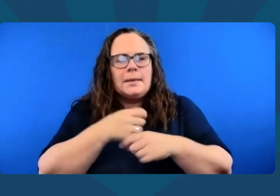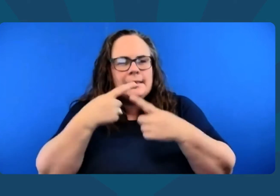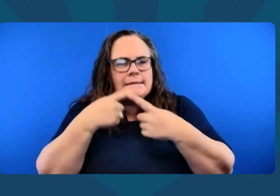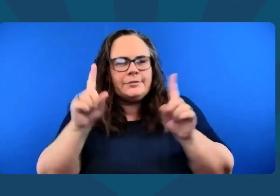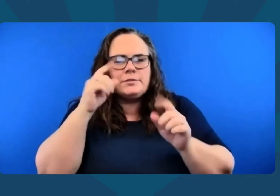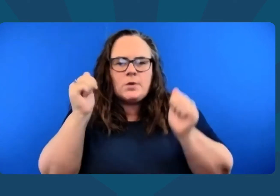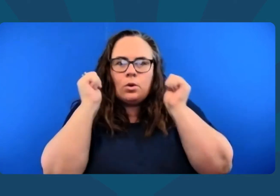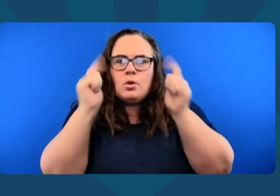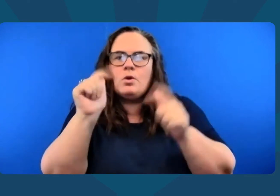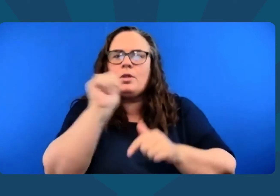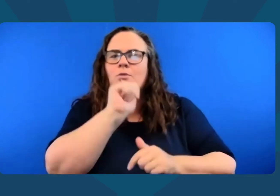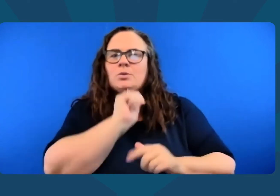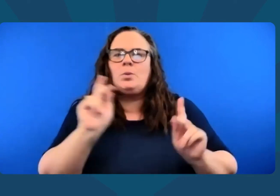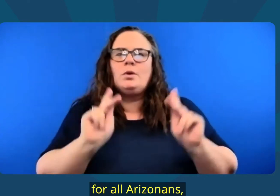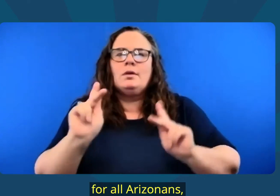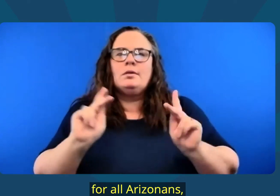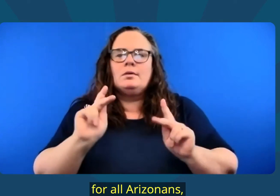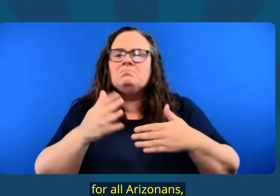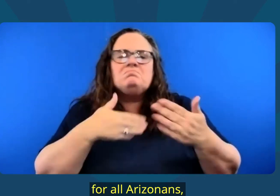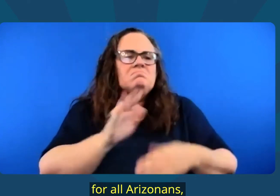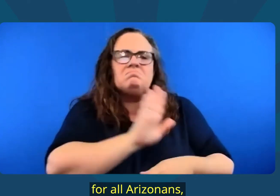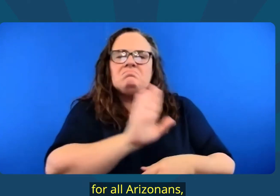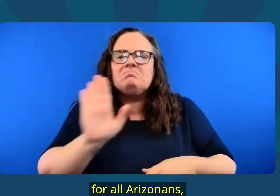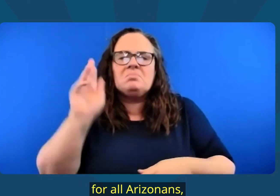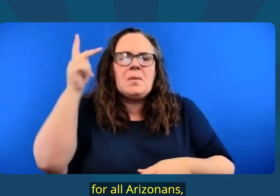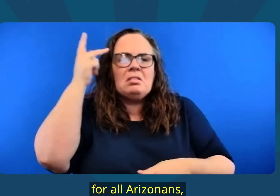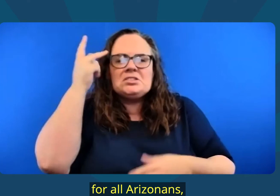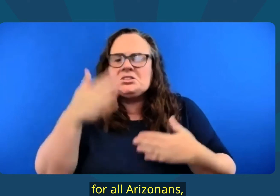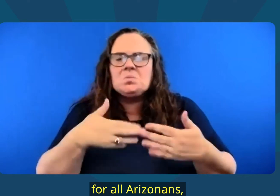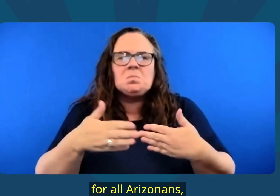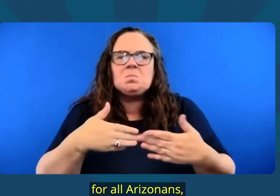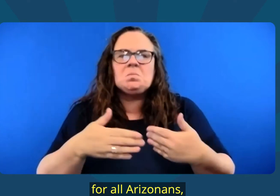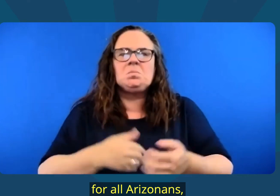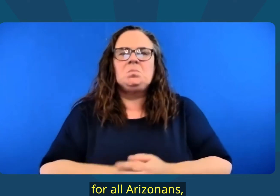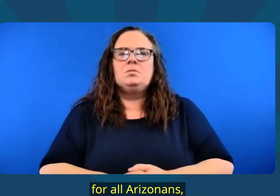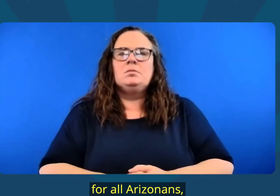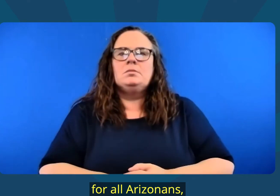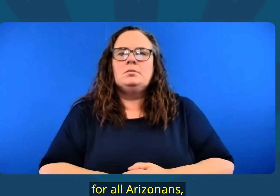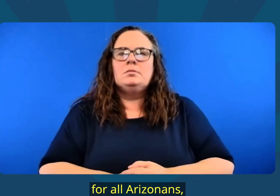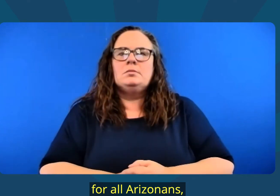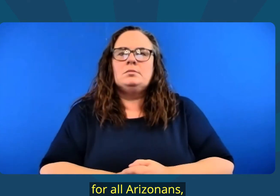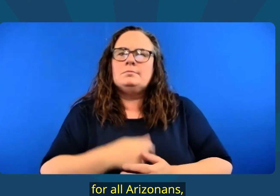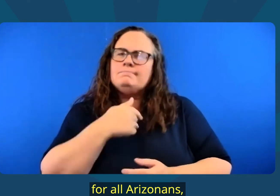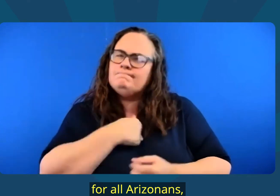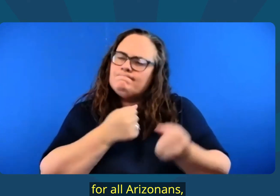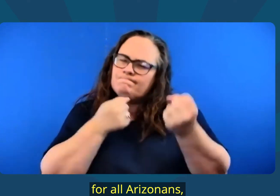I'm driven every day to make a difference for all Arizonans, regardless of their politics.